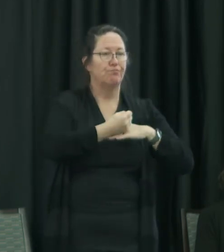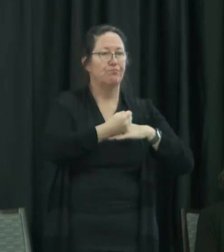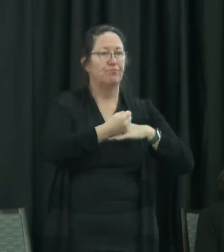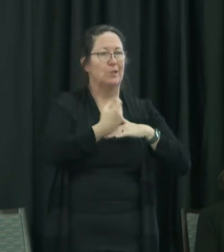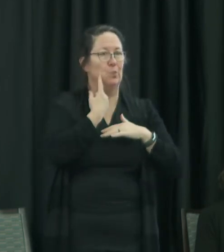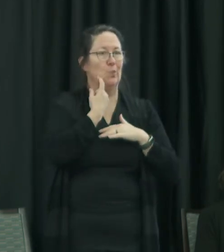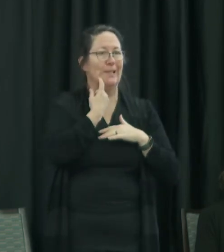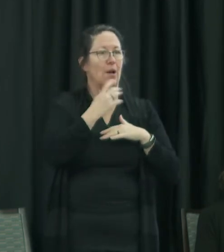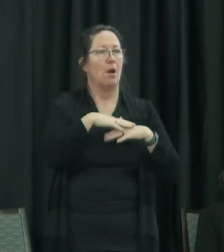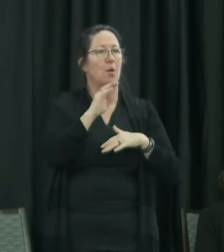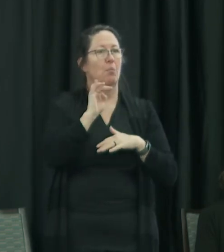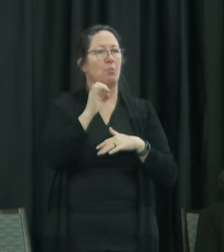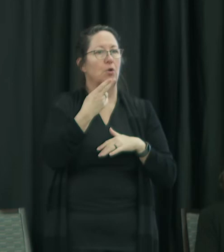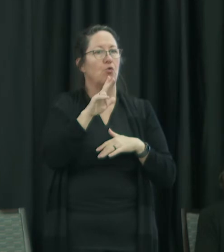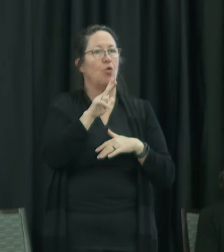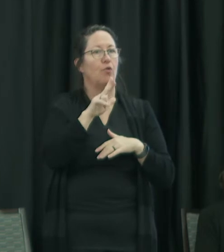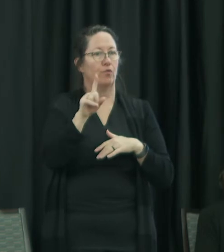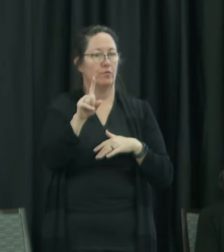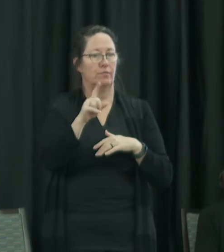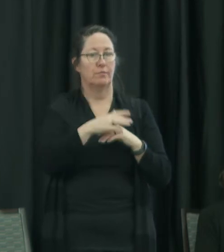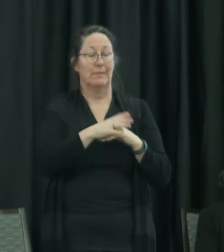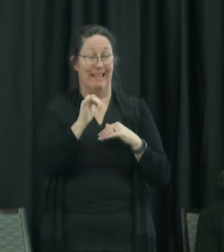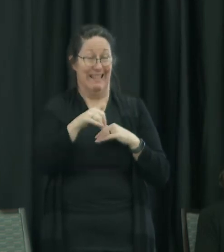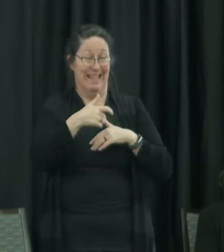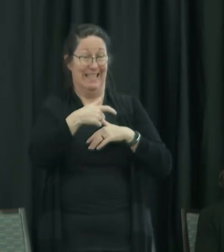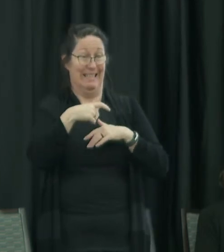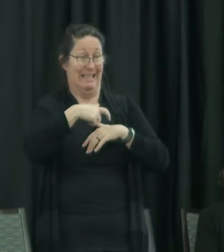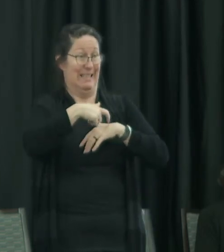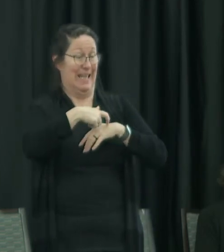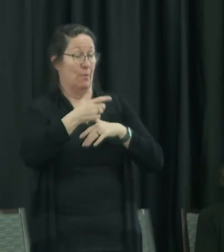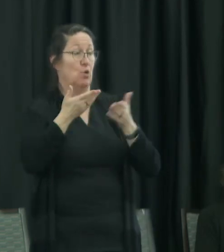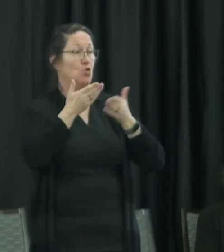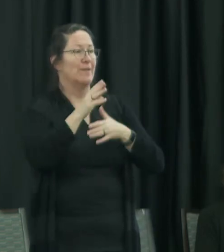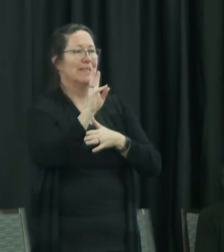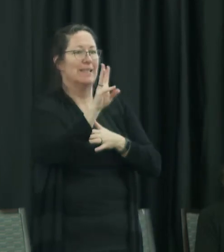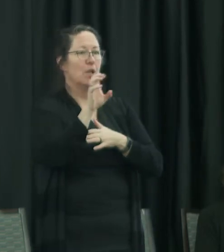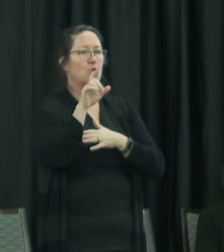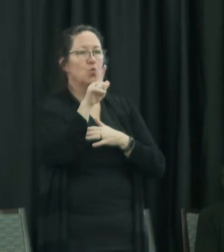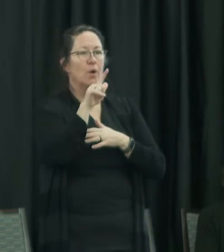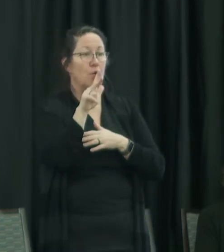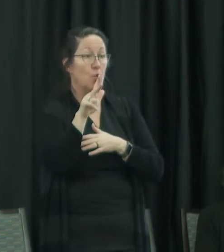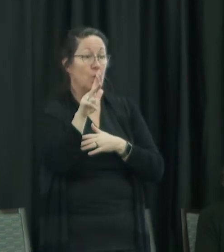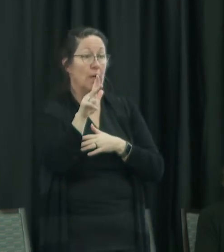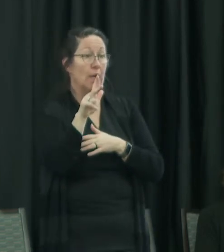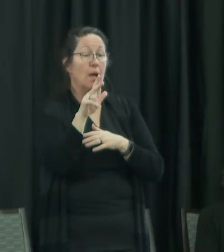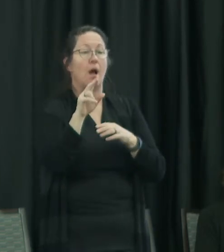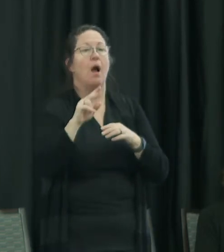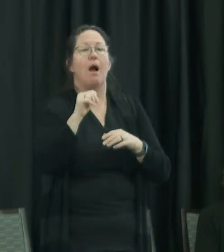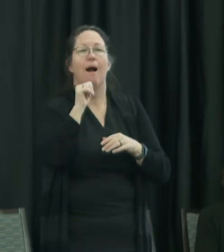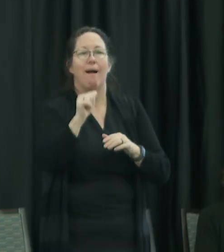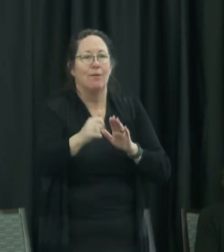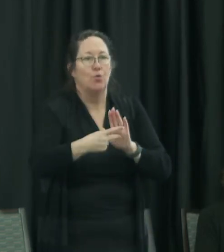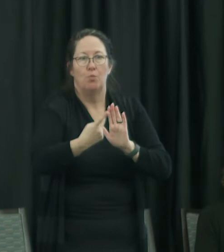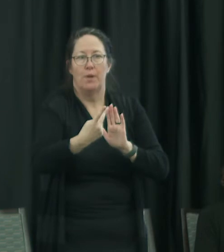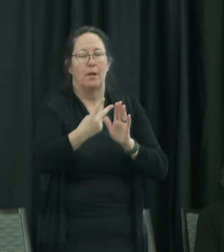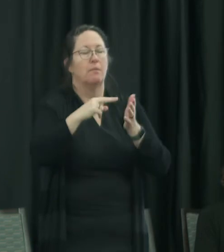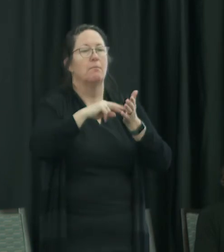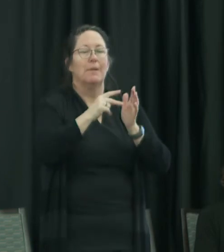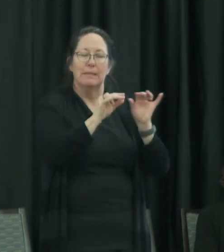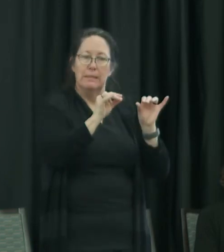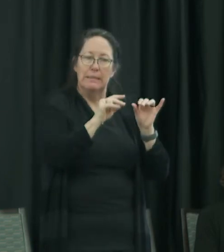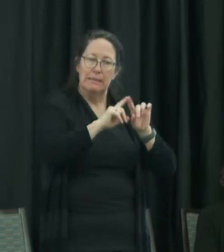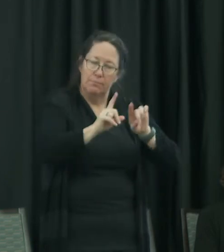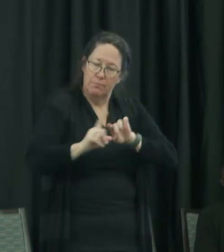just recently on March 31st. During the season, we served 623 unduplicated individuals with